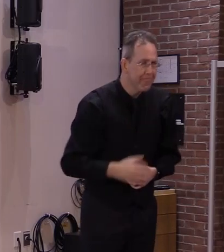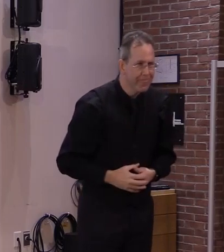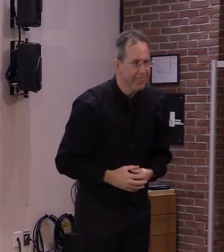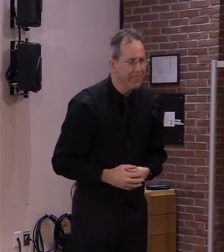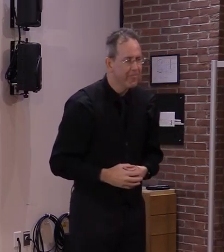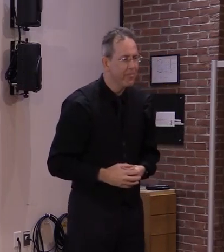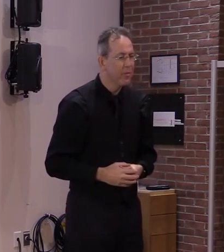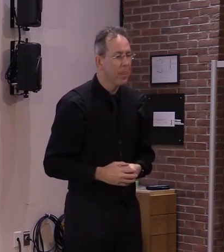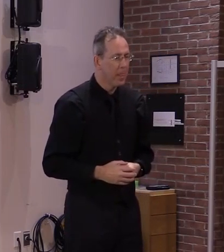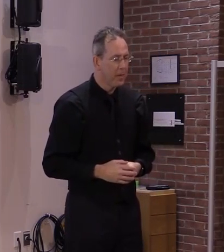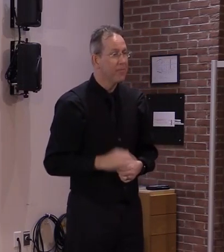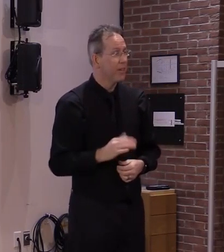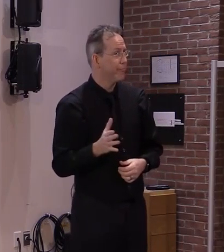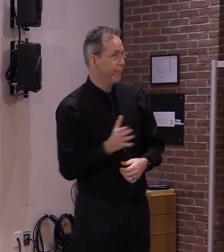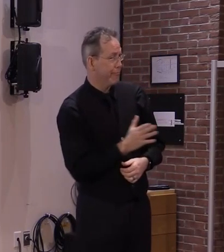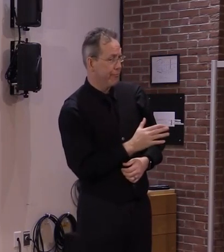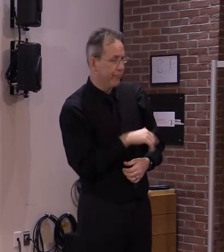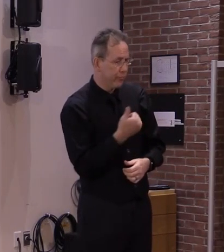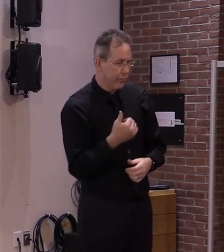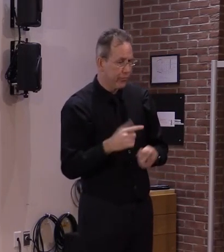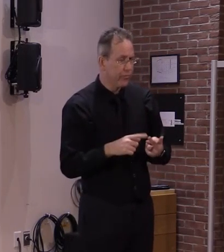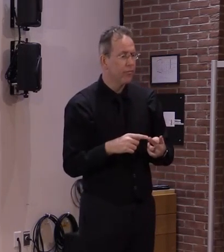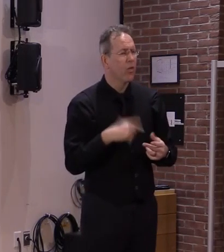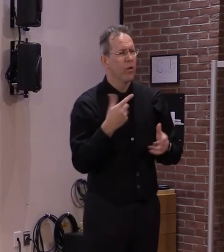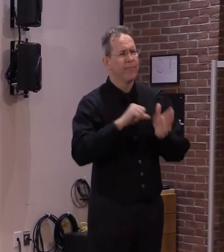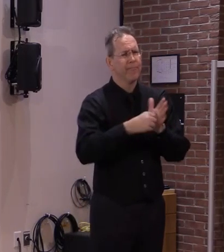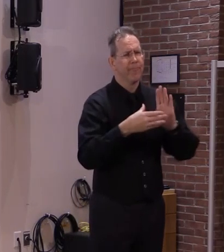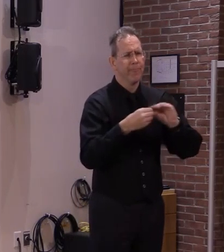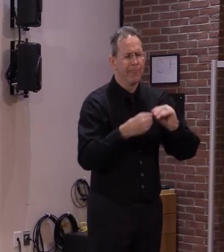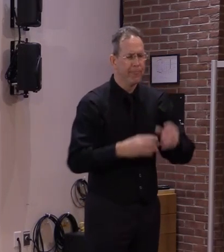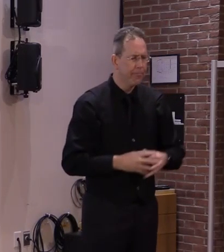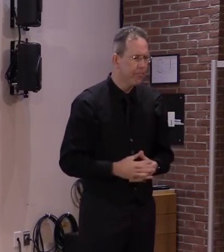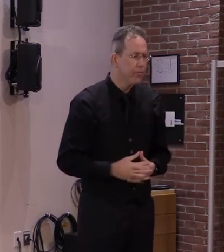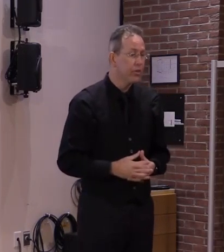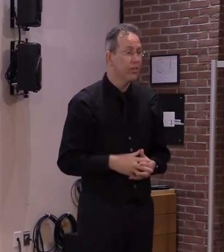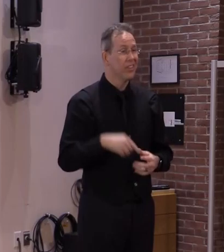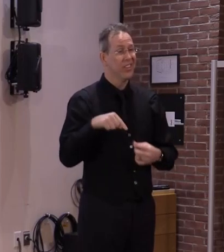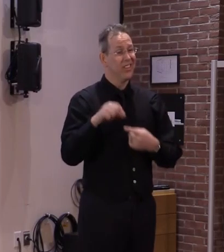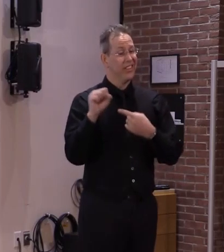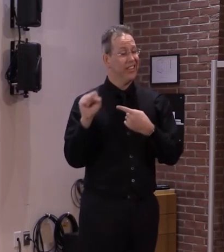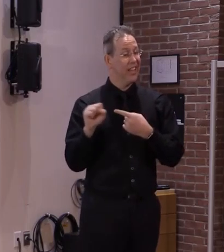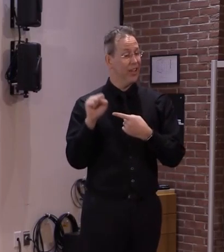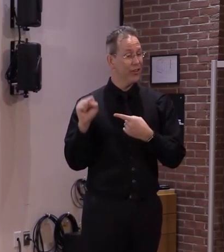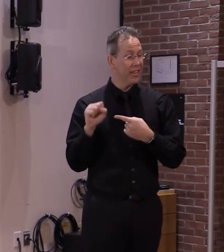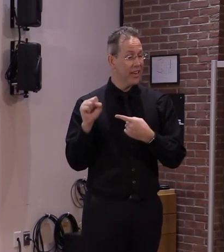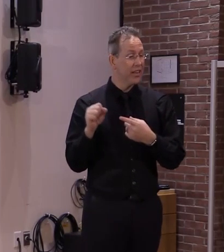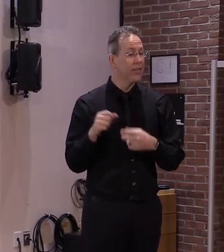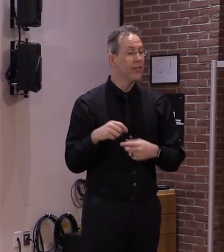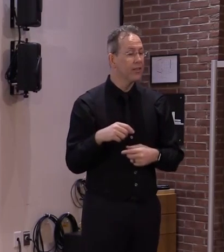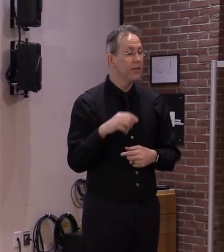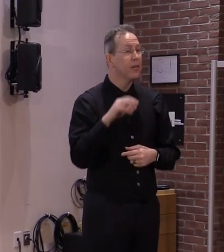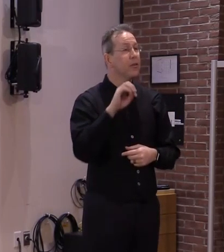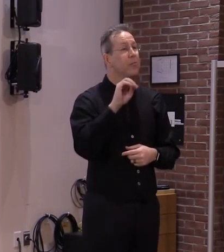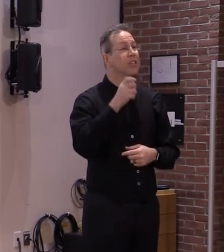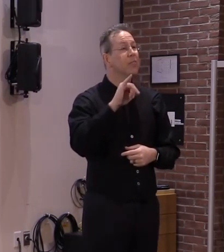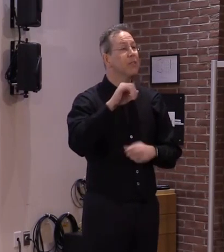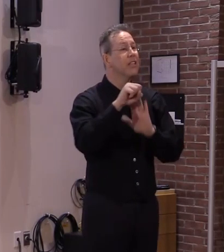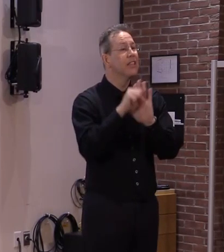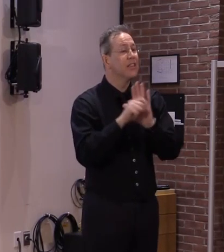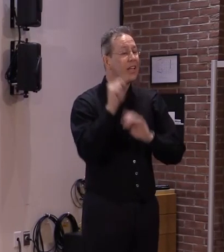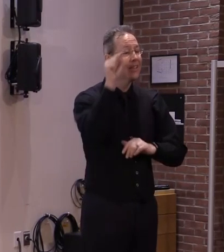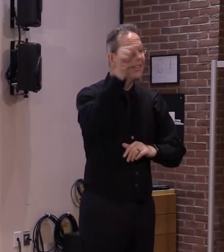on Saturday at the Tallahatchie County Correctional Center in Mississippi, where we have approximately 180